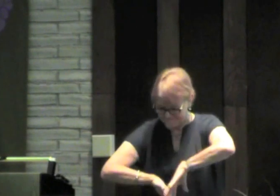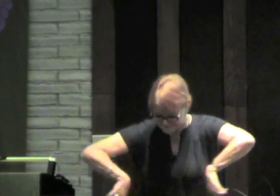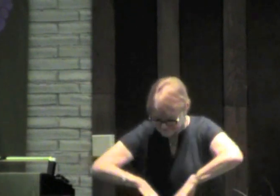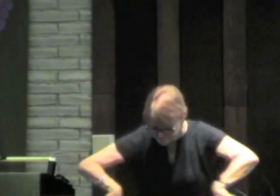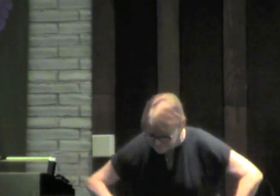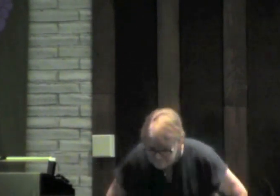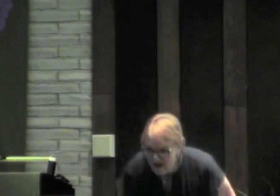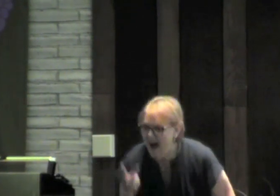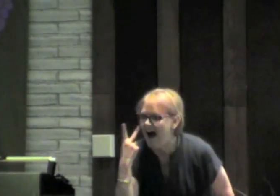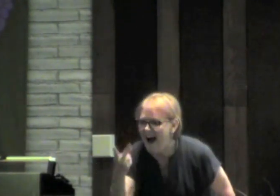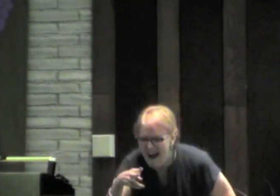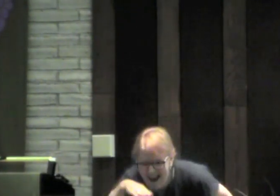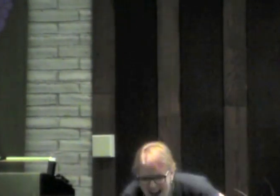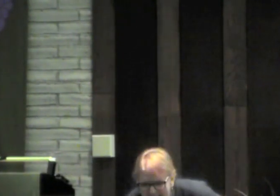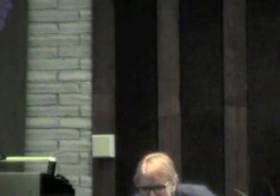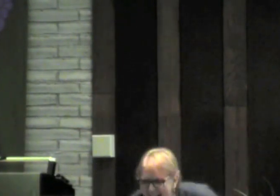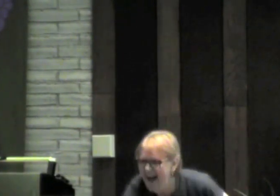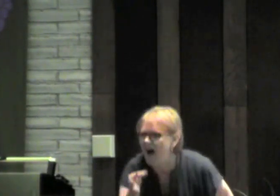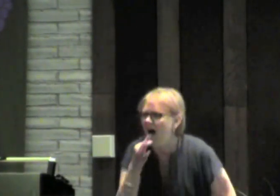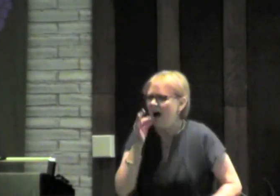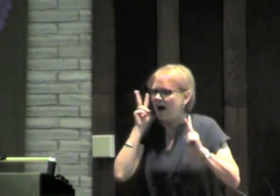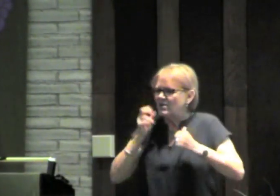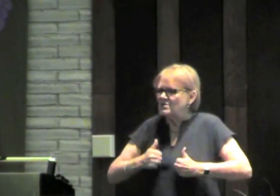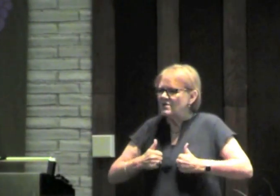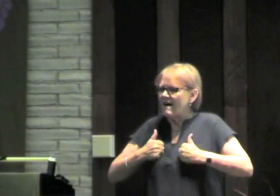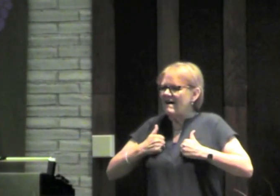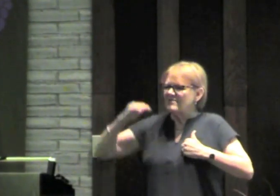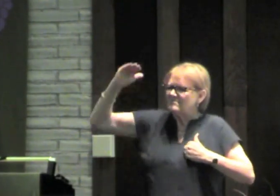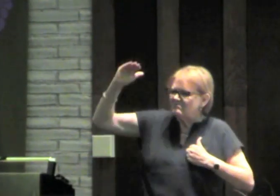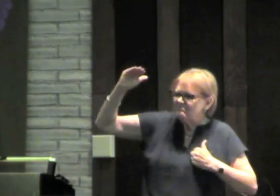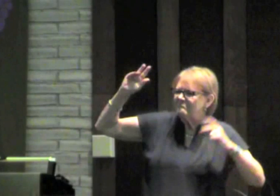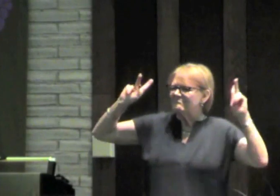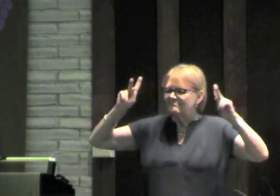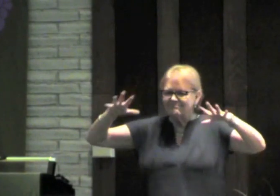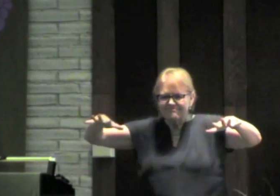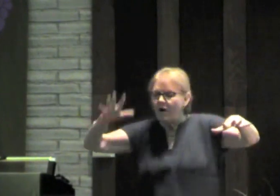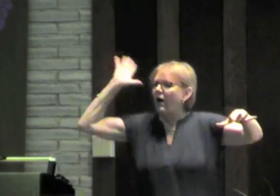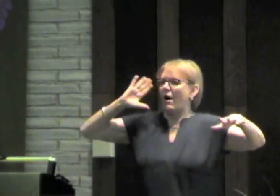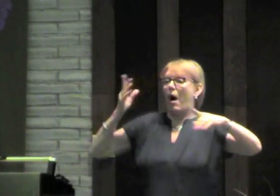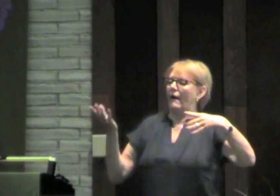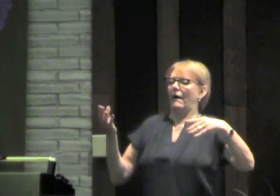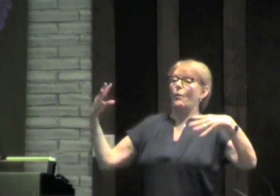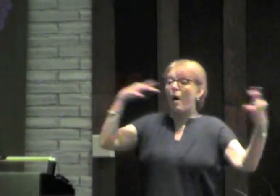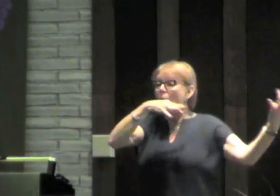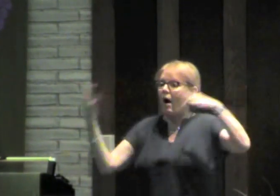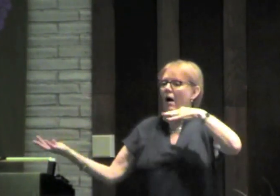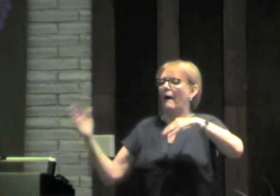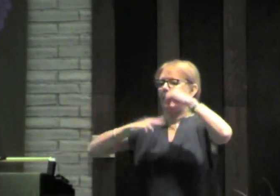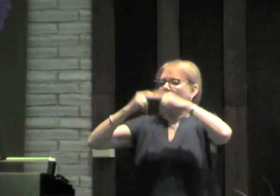And they had to dig down underneath the ground, and we had to go down underneath the ground, and we saw that the people survived there. That